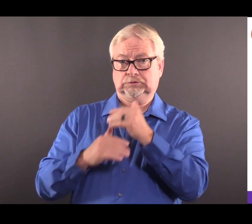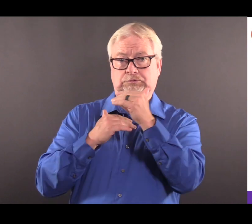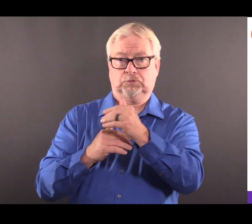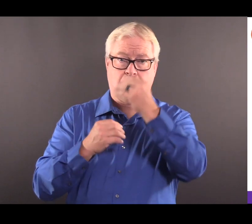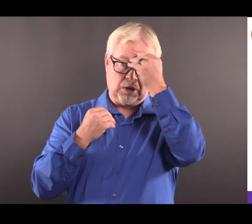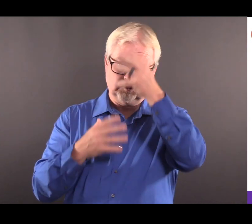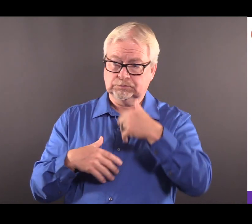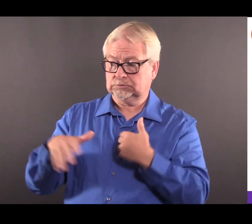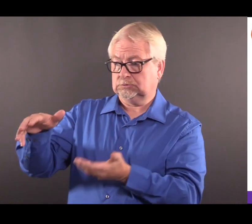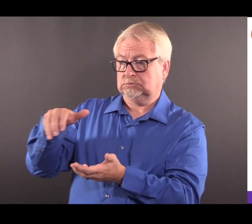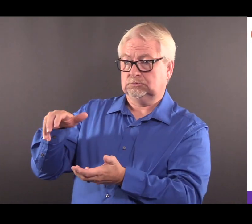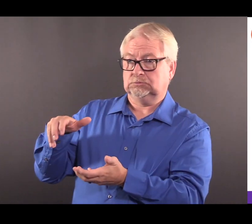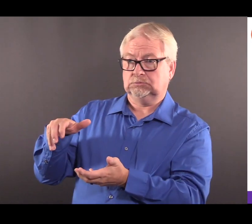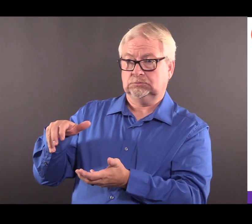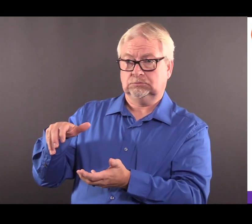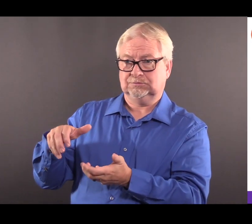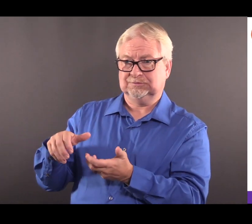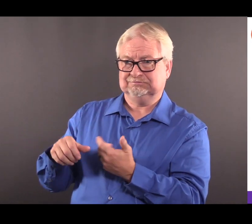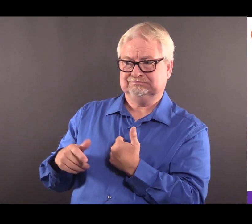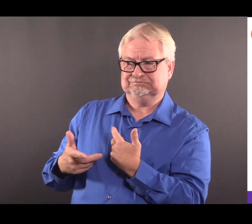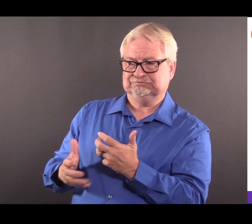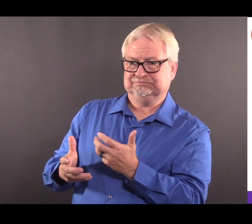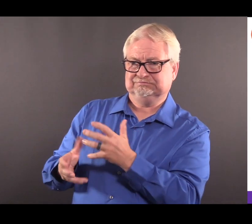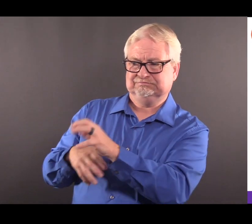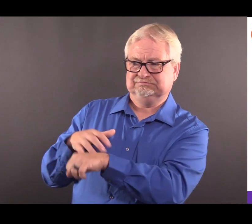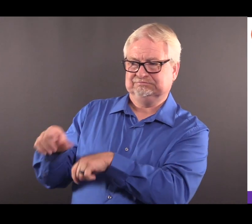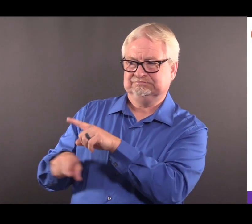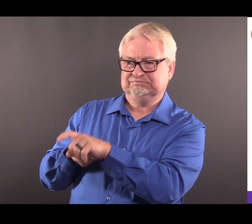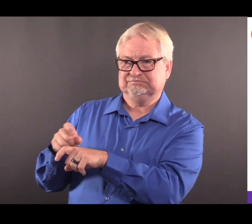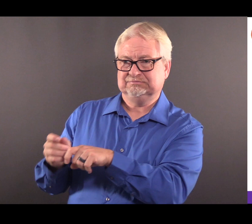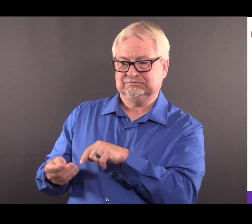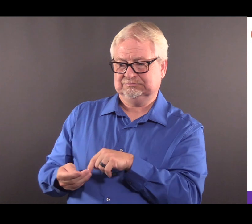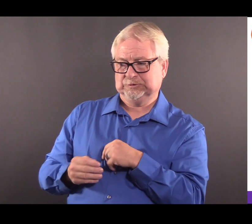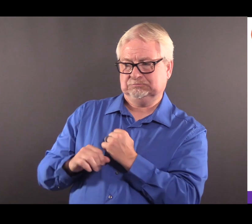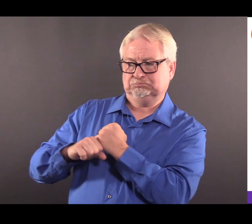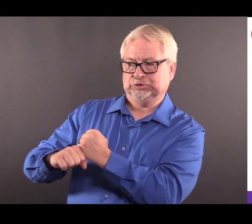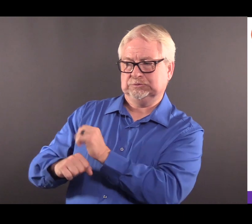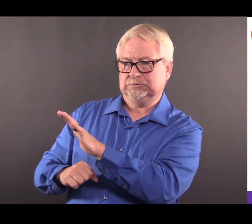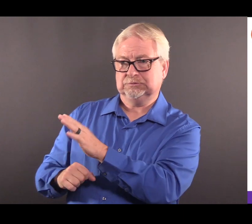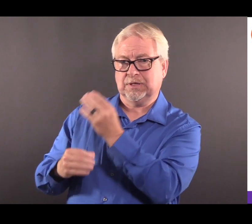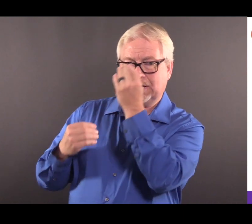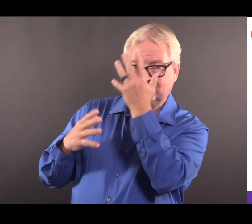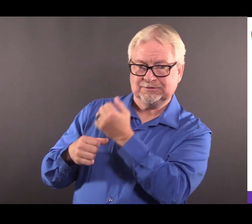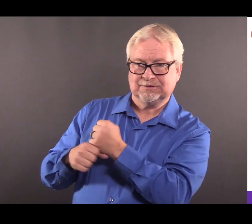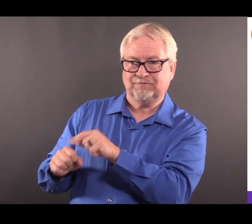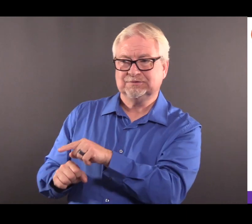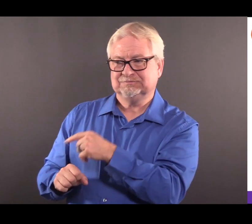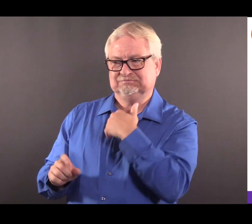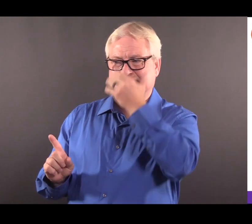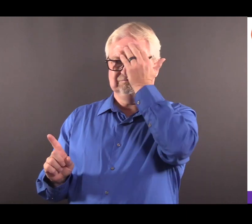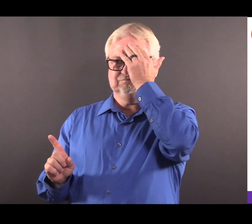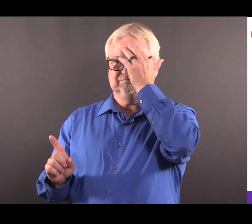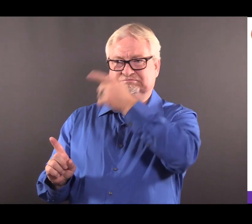that limiting this type of data collection as much as possible is necessary to provide